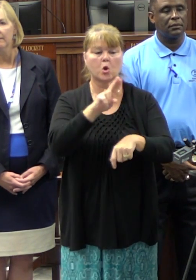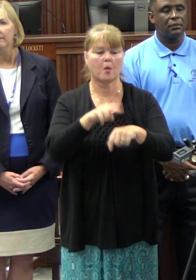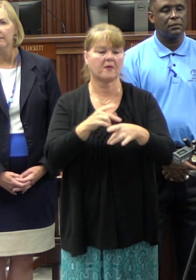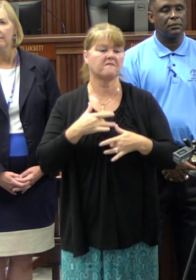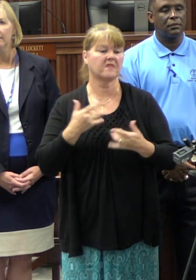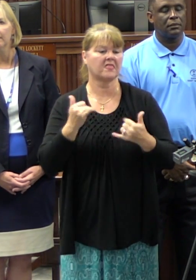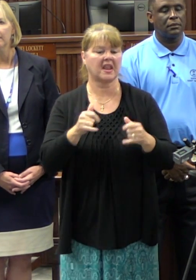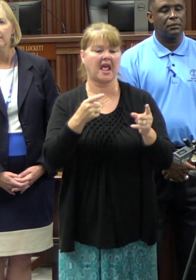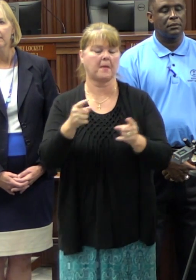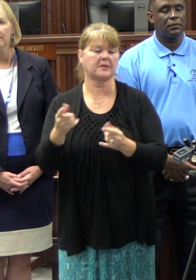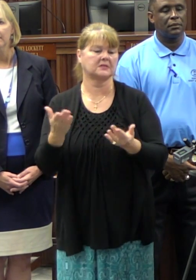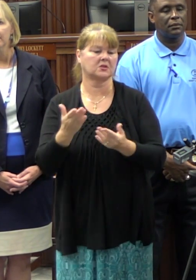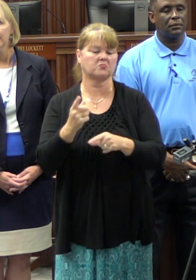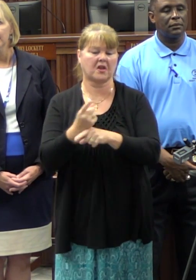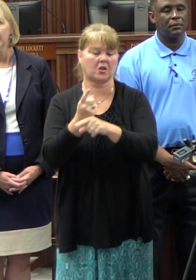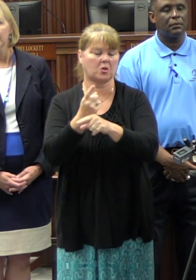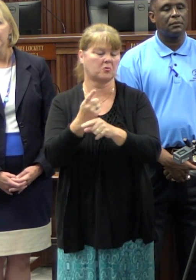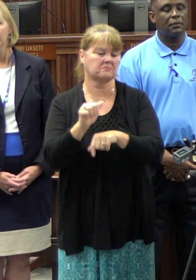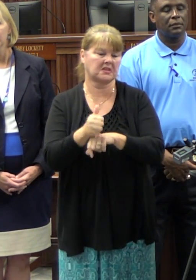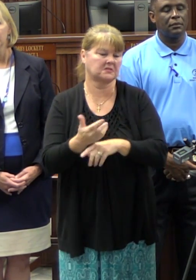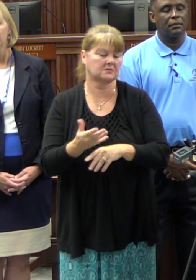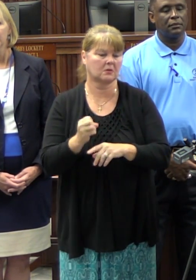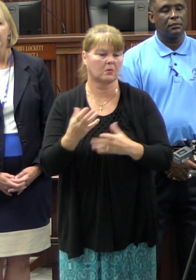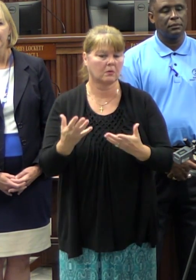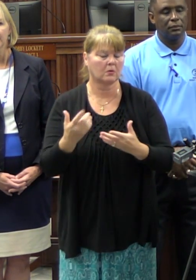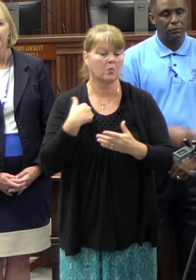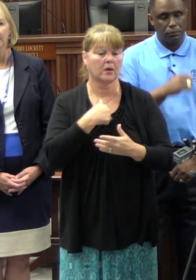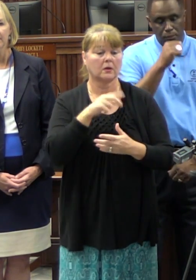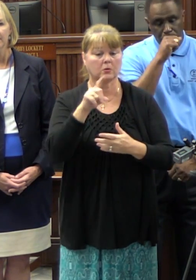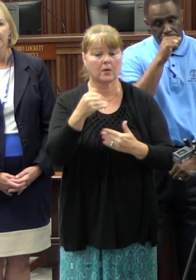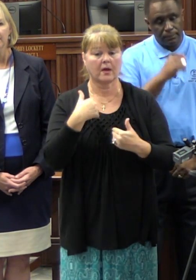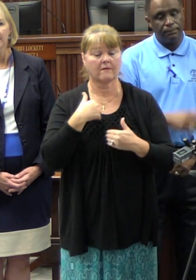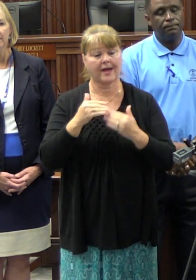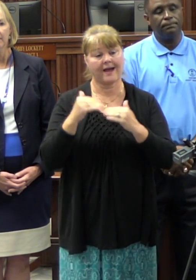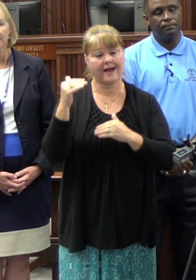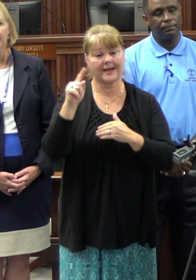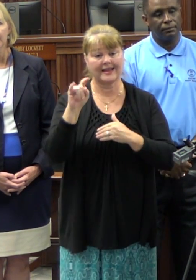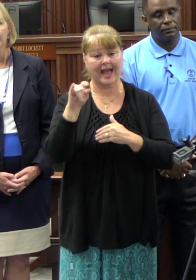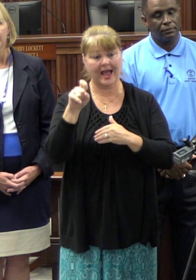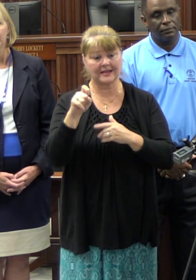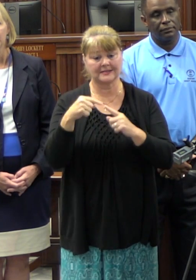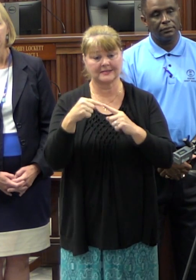event that occurs in Chatham County on a regular basis. We do have a high tide